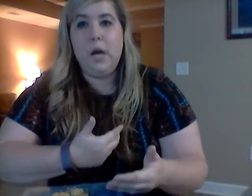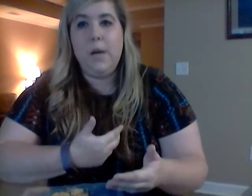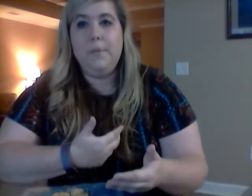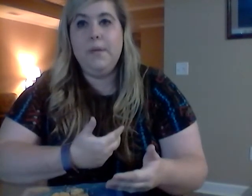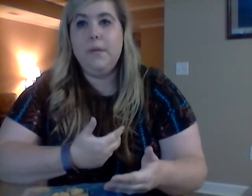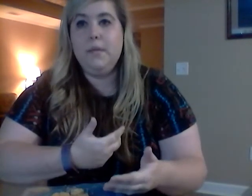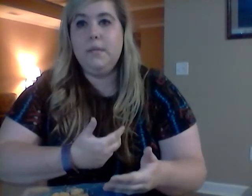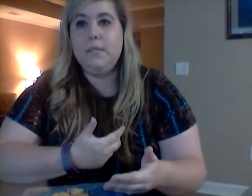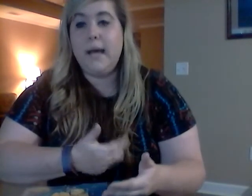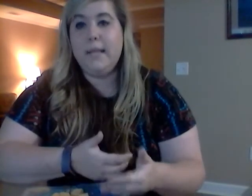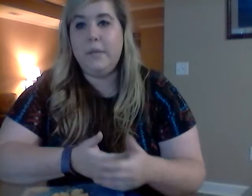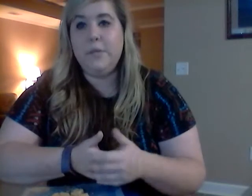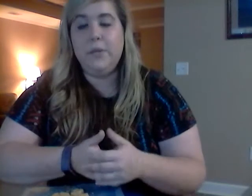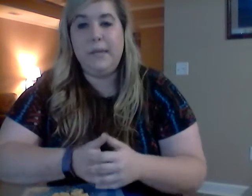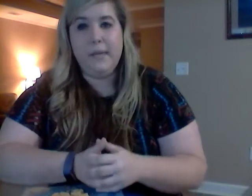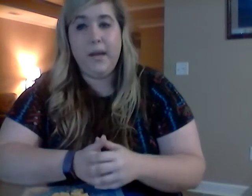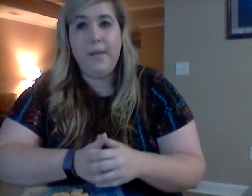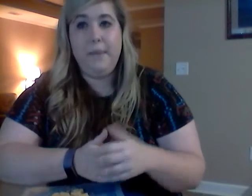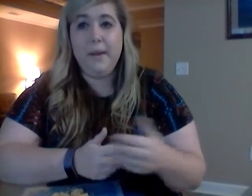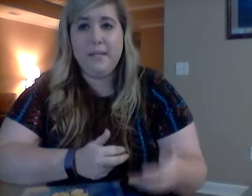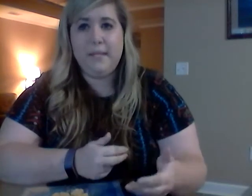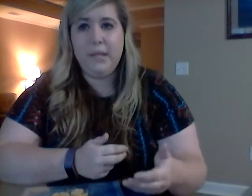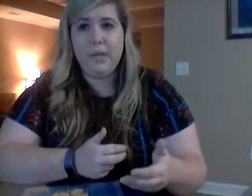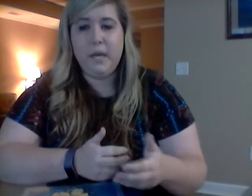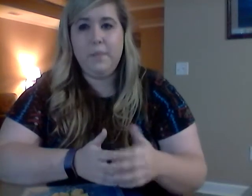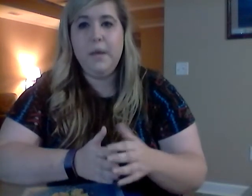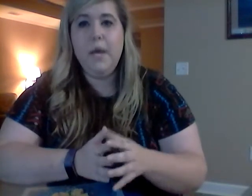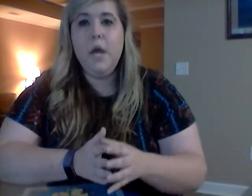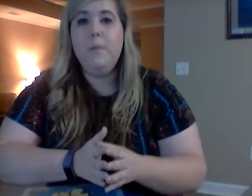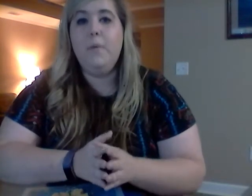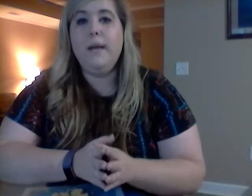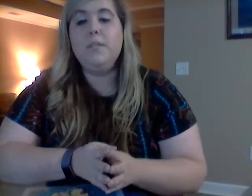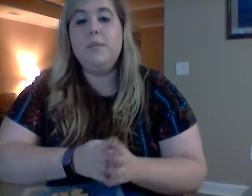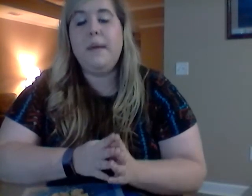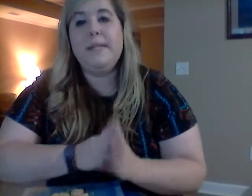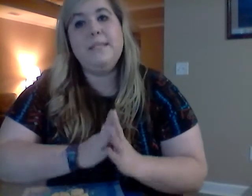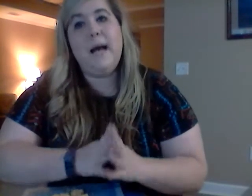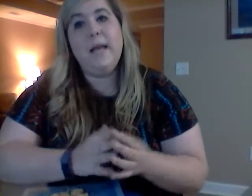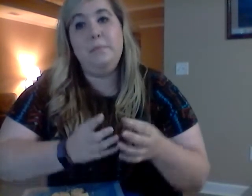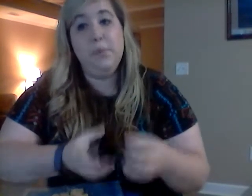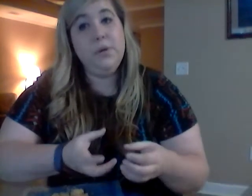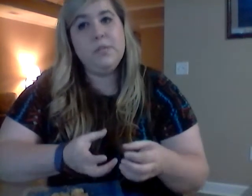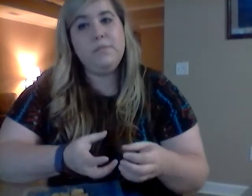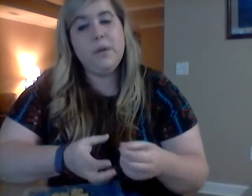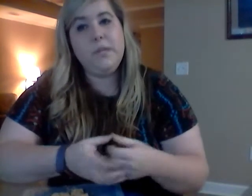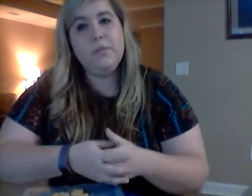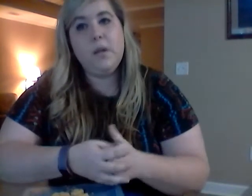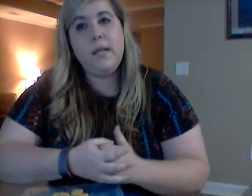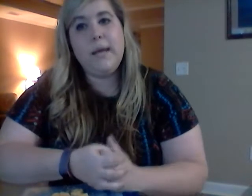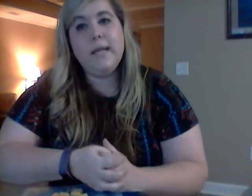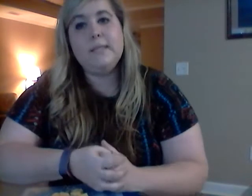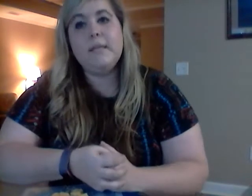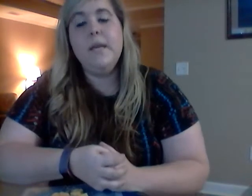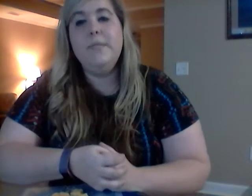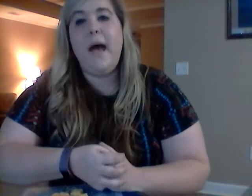up sign language on the internet. Parents can look it up. But we also make signed books for each of our clients that